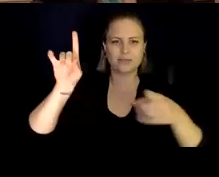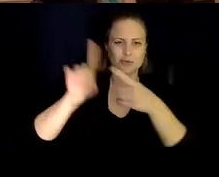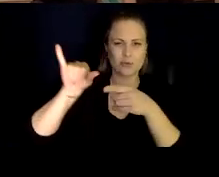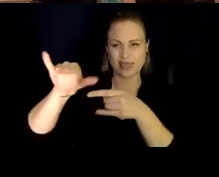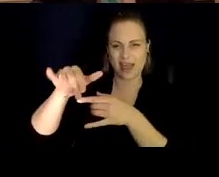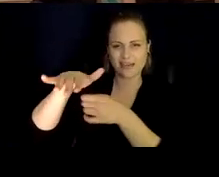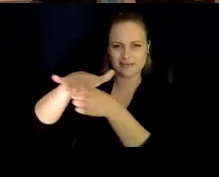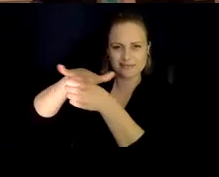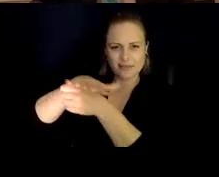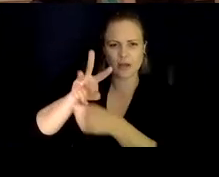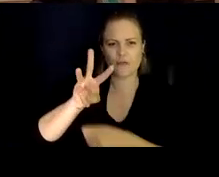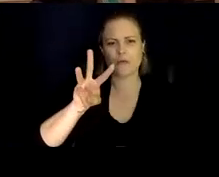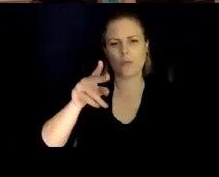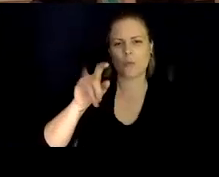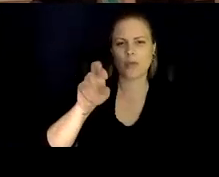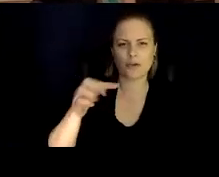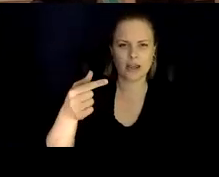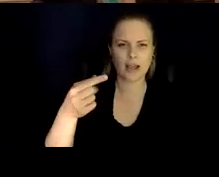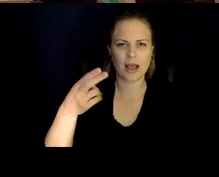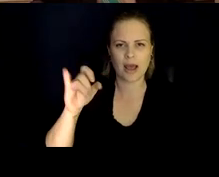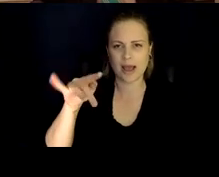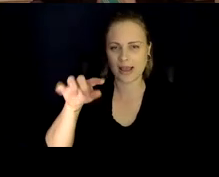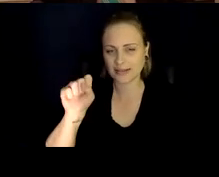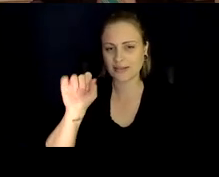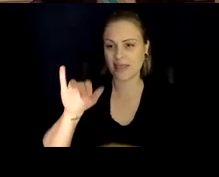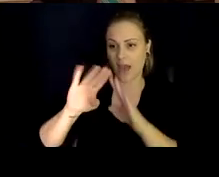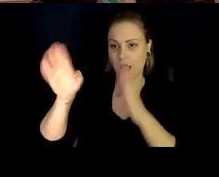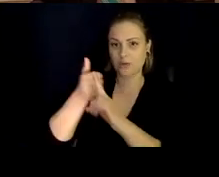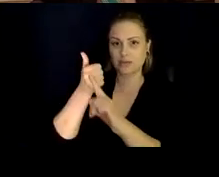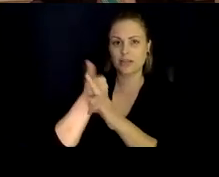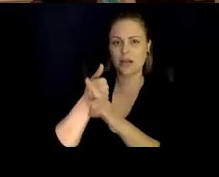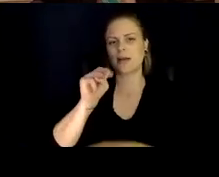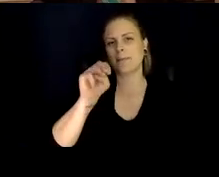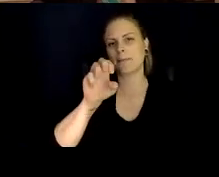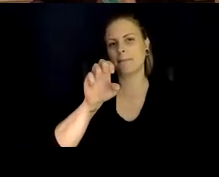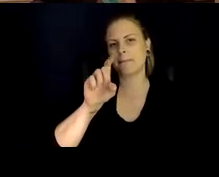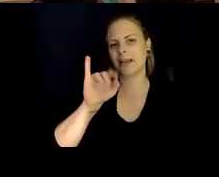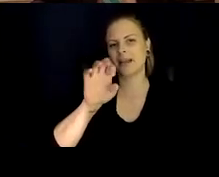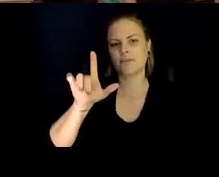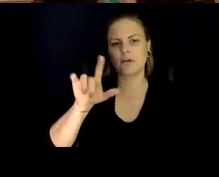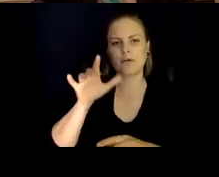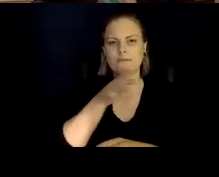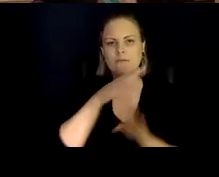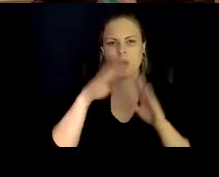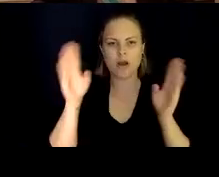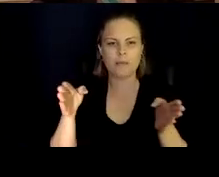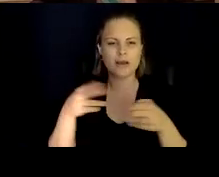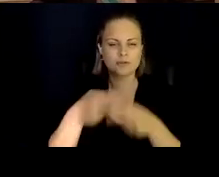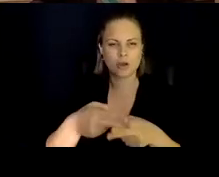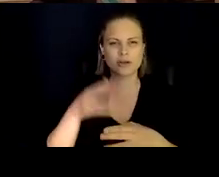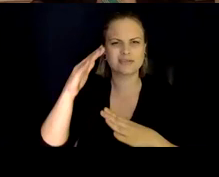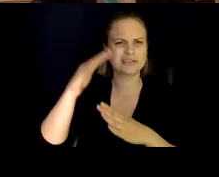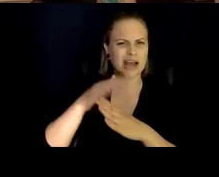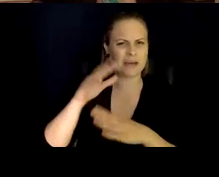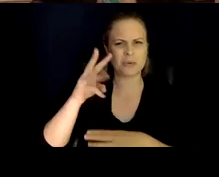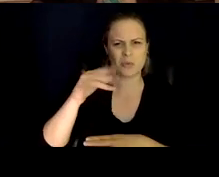of Wuthering Heights. The house itself was a medieval farmhouse. It's still there. It's called Top Withens.